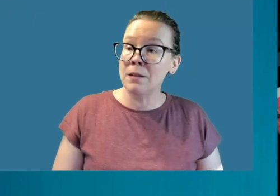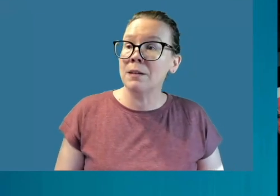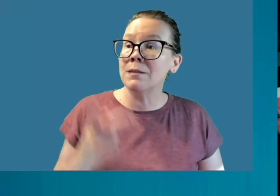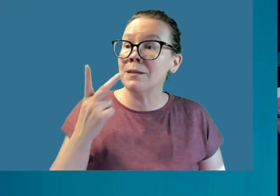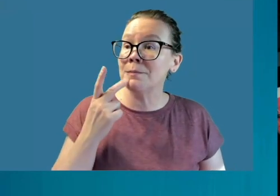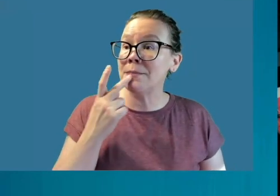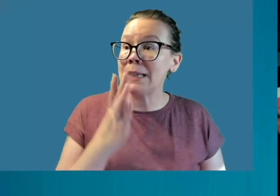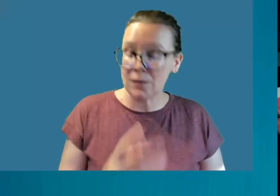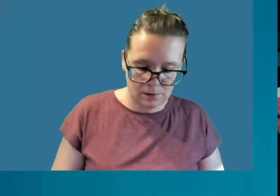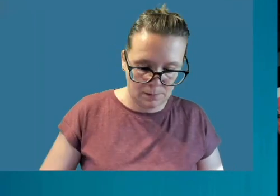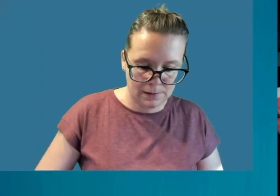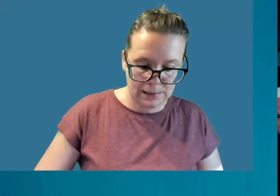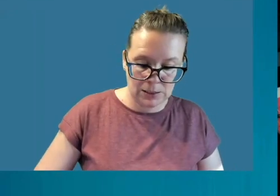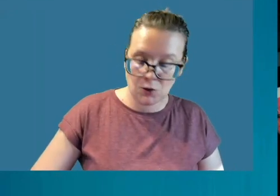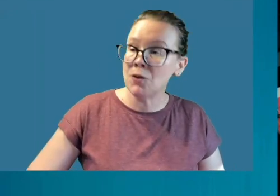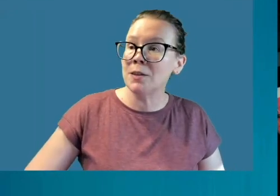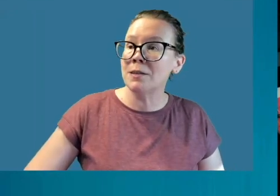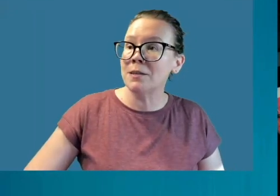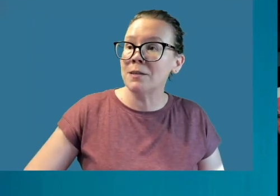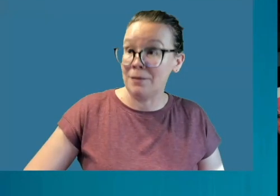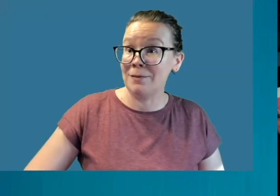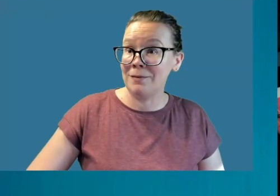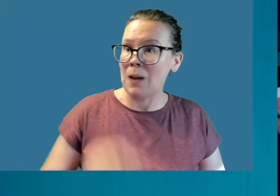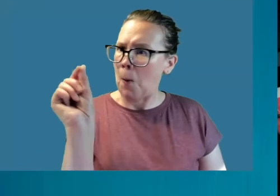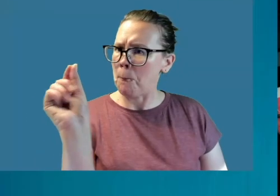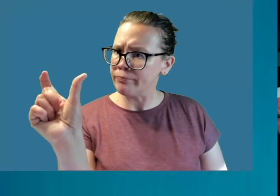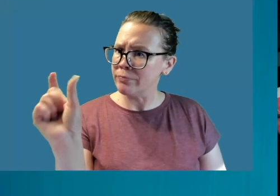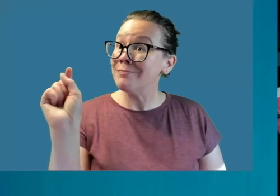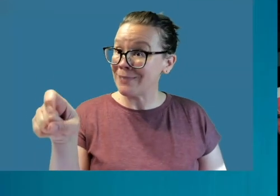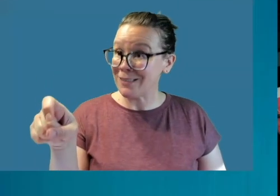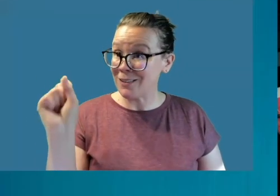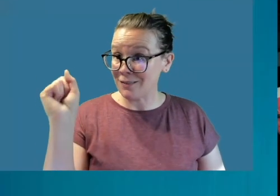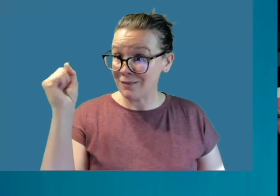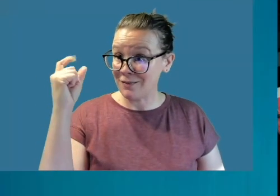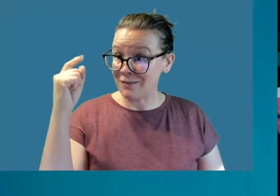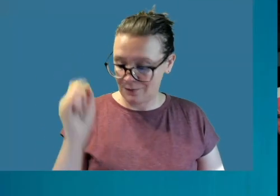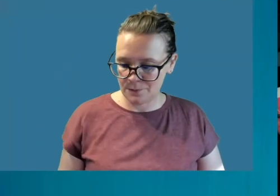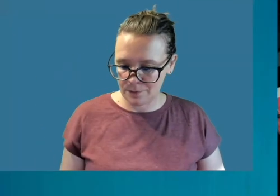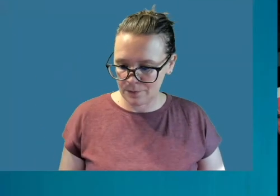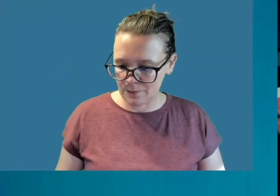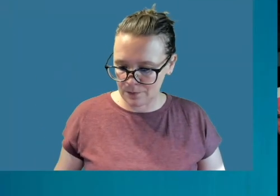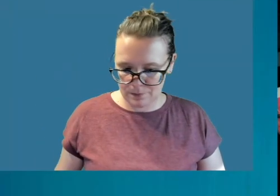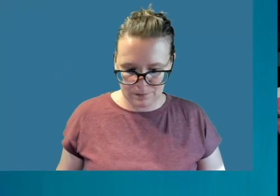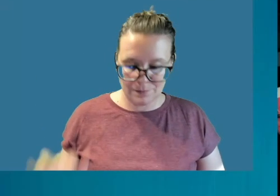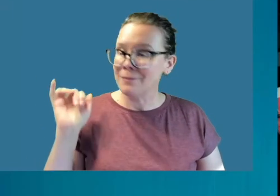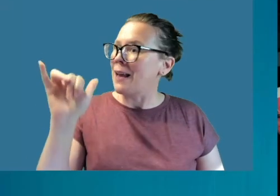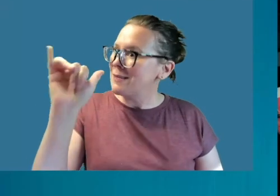the edge of the line that I traced, and then that's the edge of my pink fabric piece. So you need to